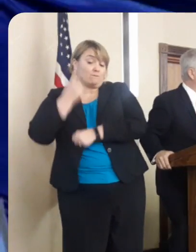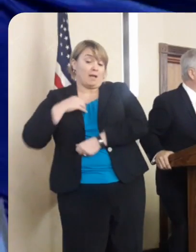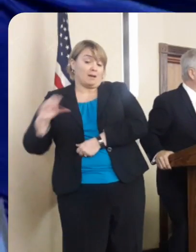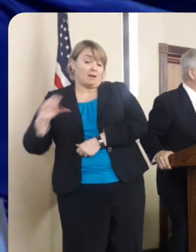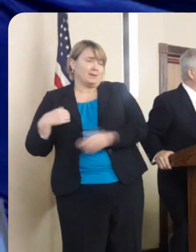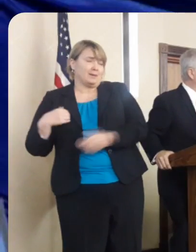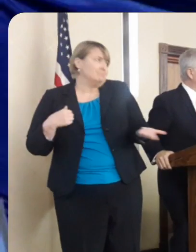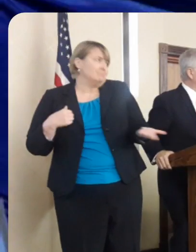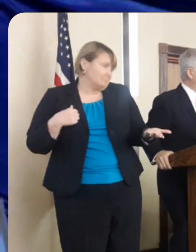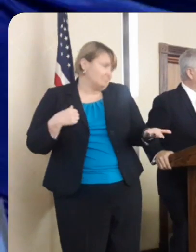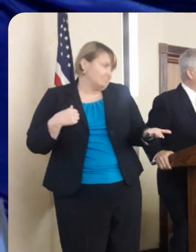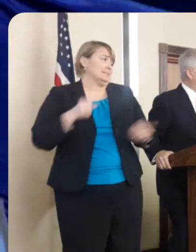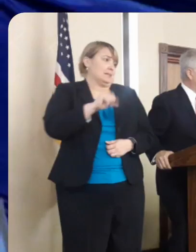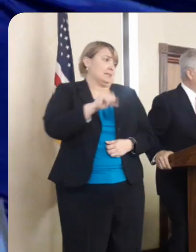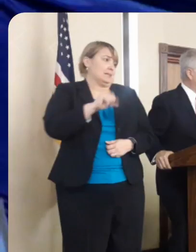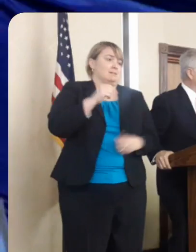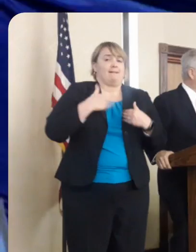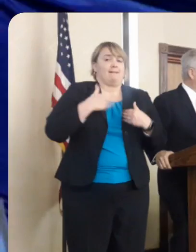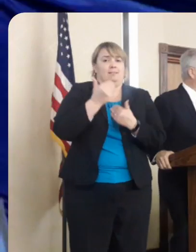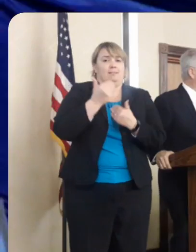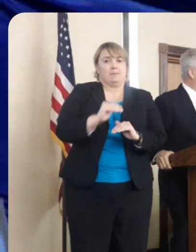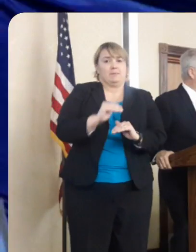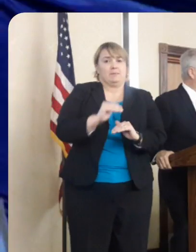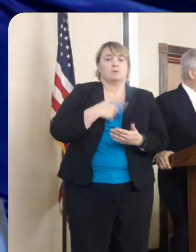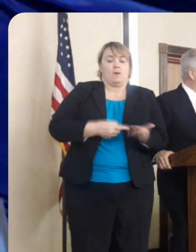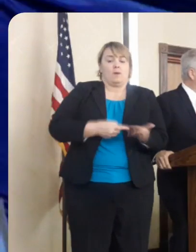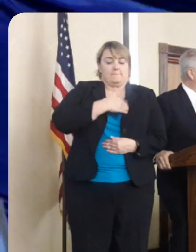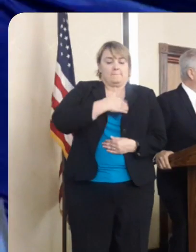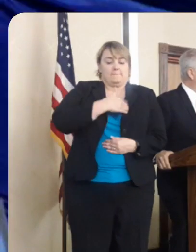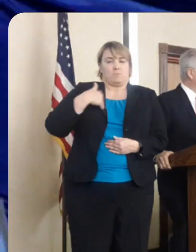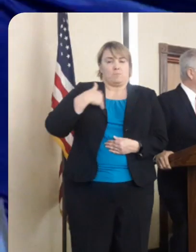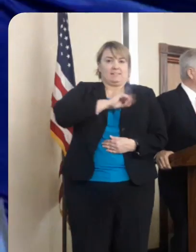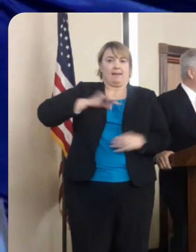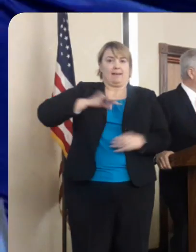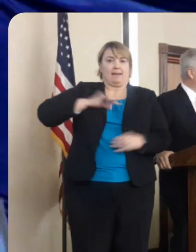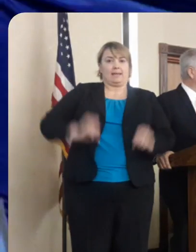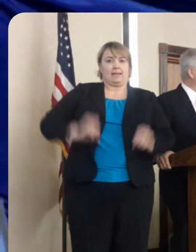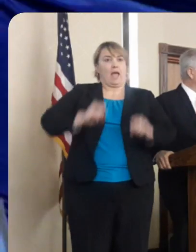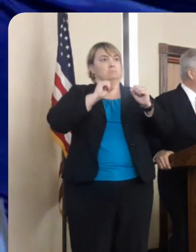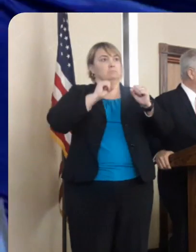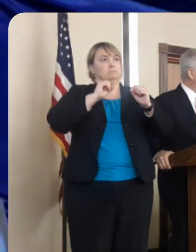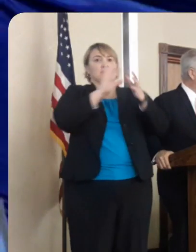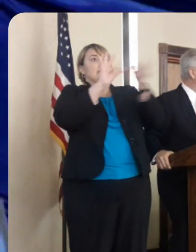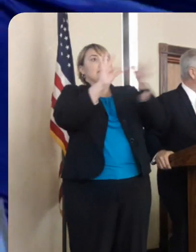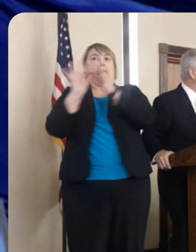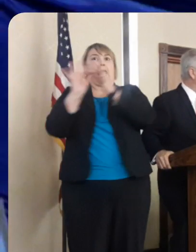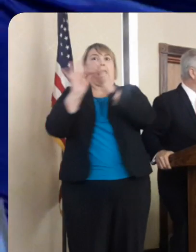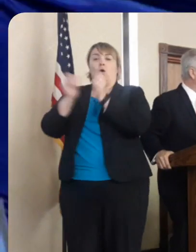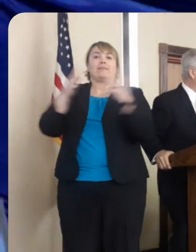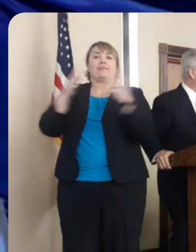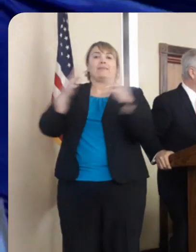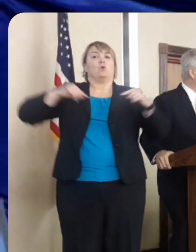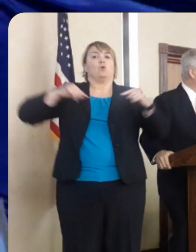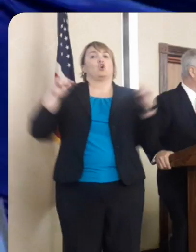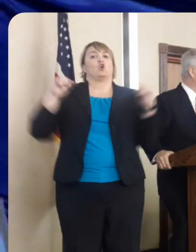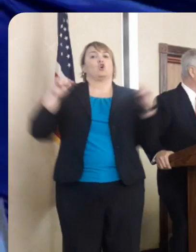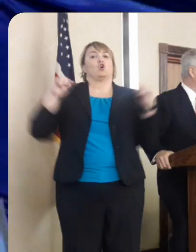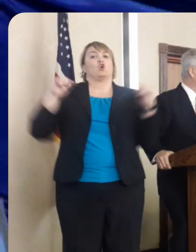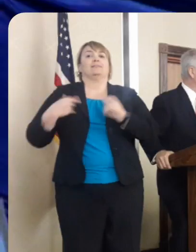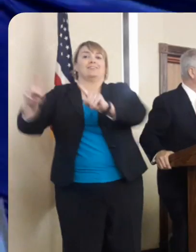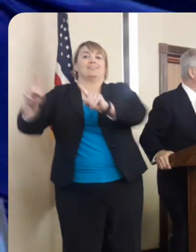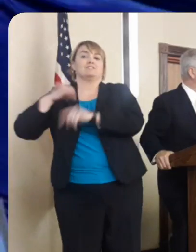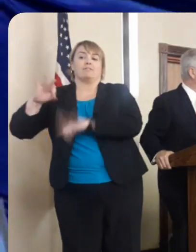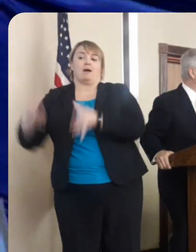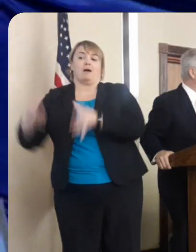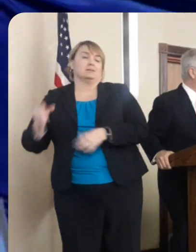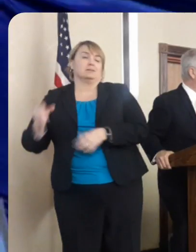on what a member of staff can say without harming the effectiveness of the body, and so therefore, of course, there are limits on what they